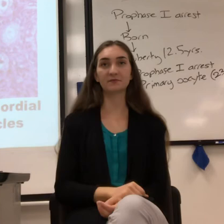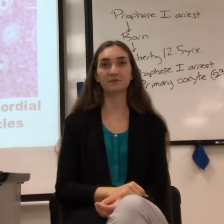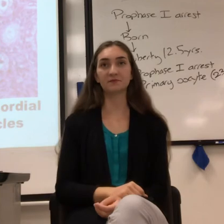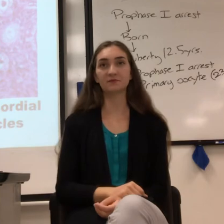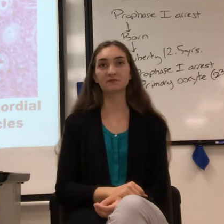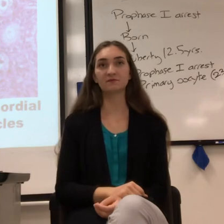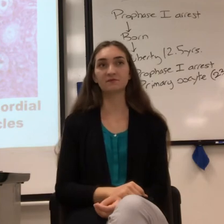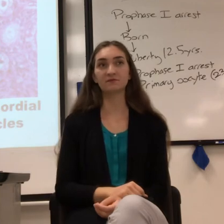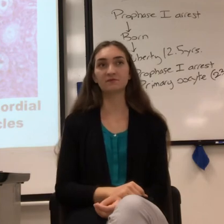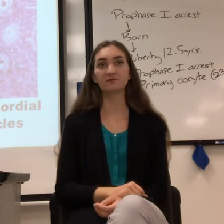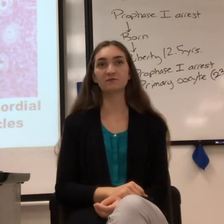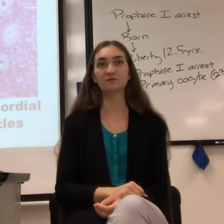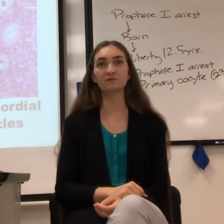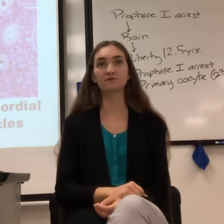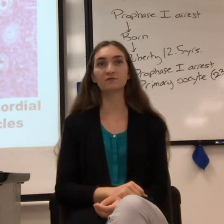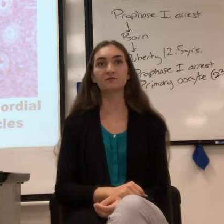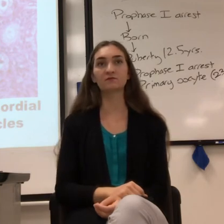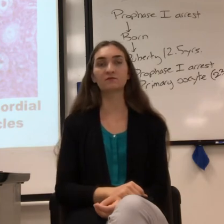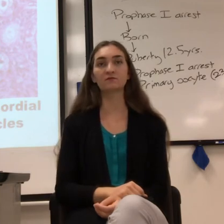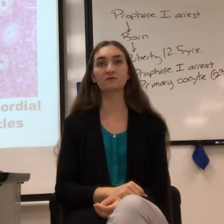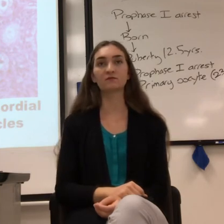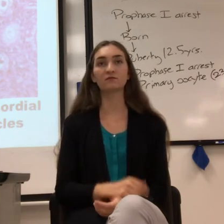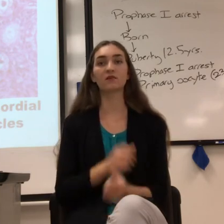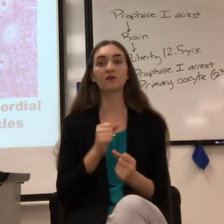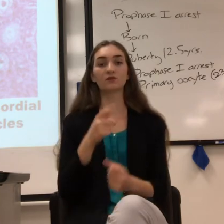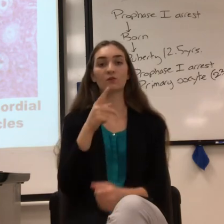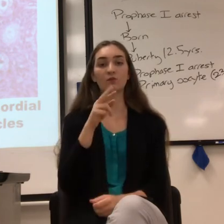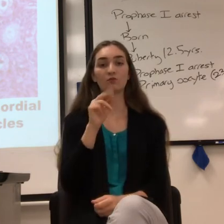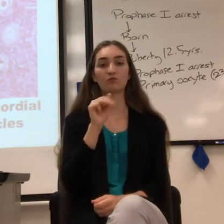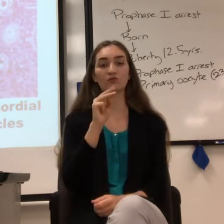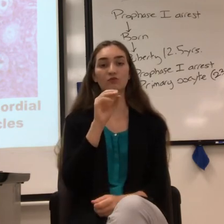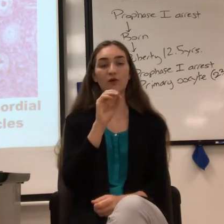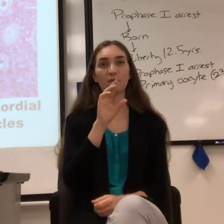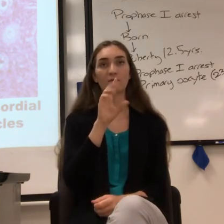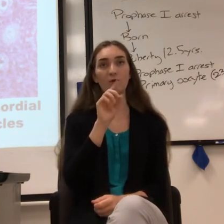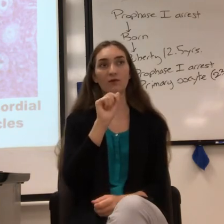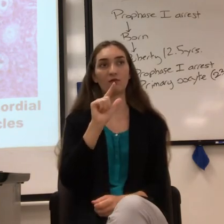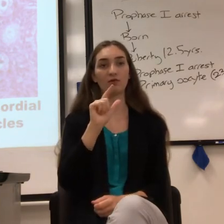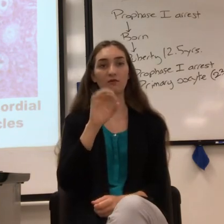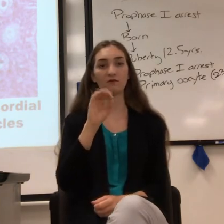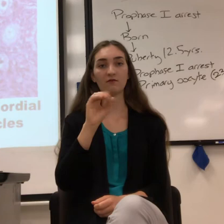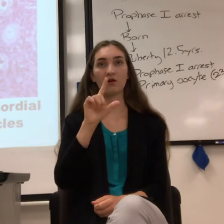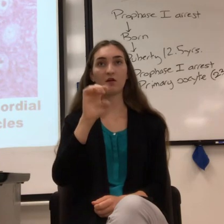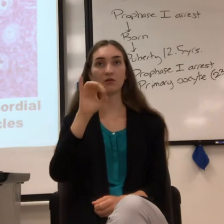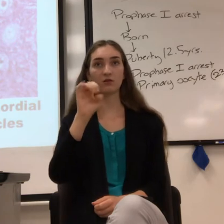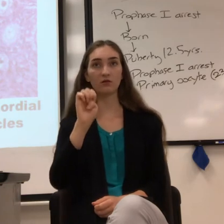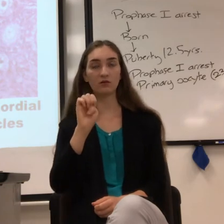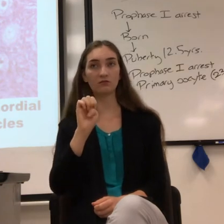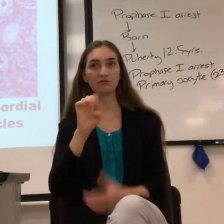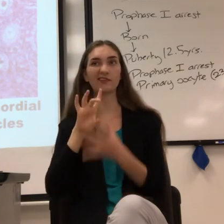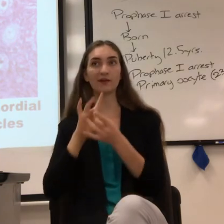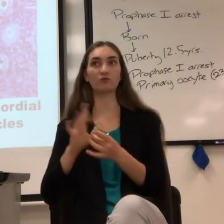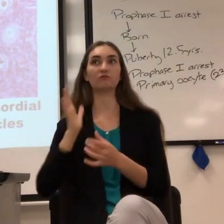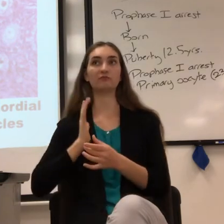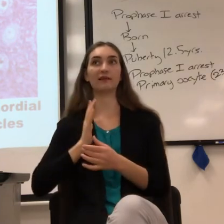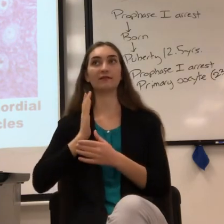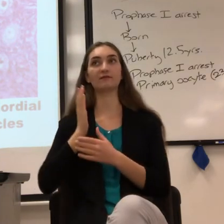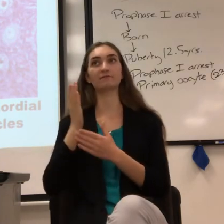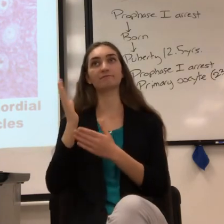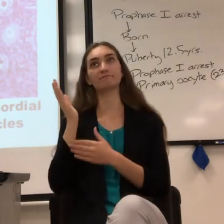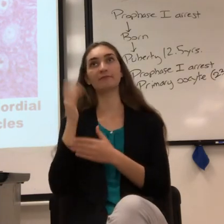Would you describe the primordial follicle, based on our discussion of it before, as mature or